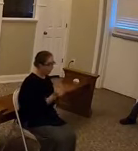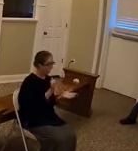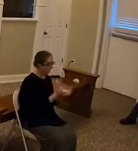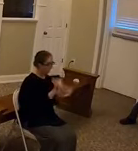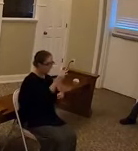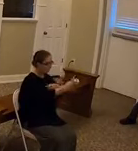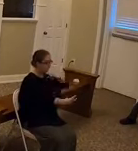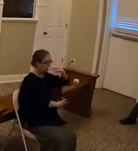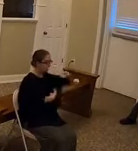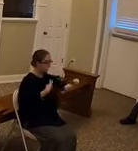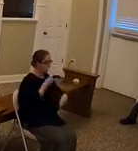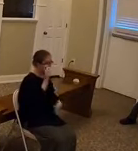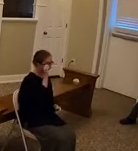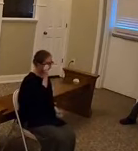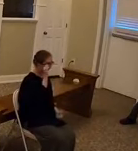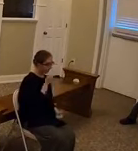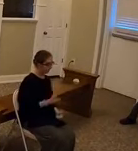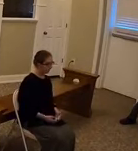that world.